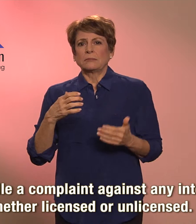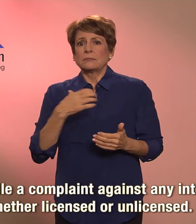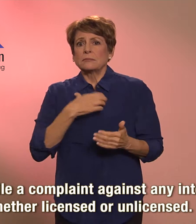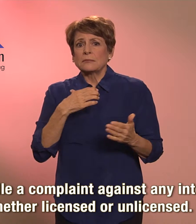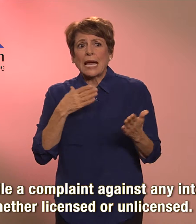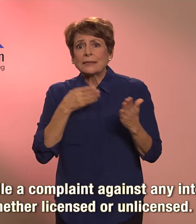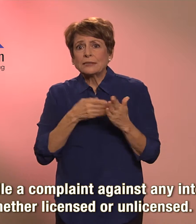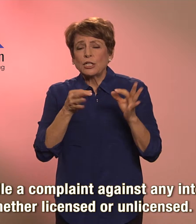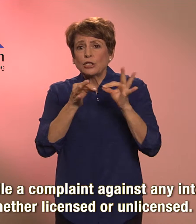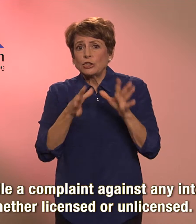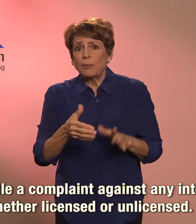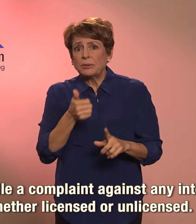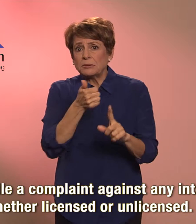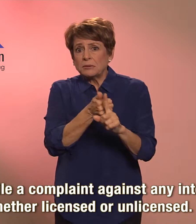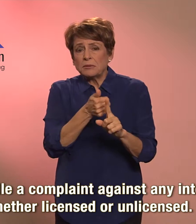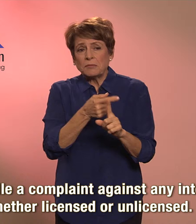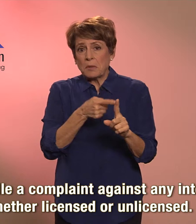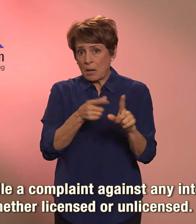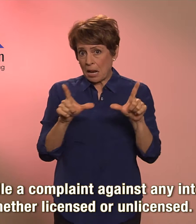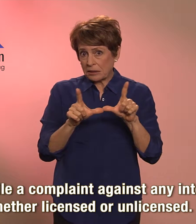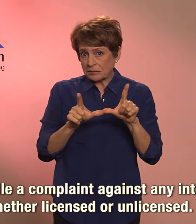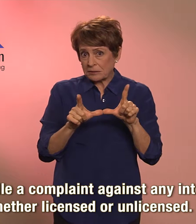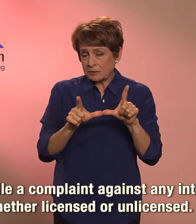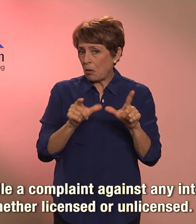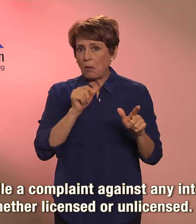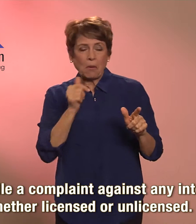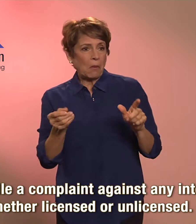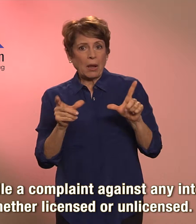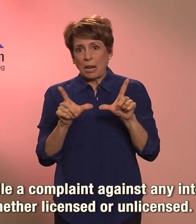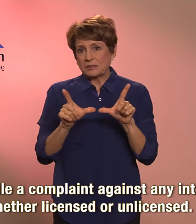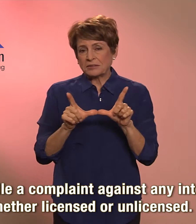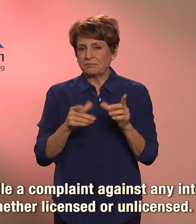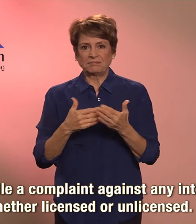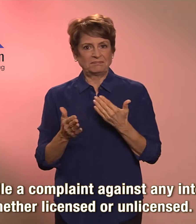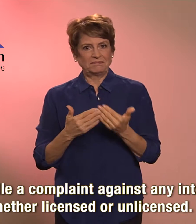You may file a complaint against any interpreter, whether licensed or unlicensed.